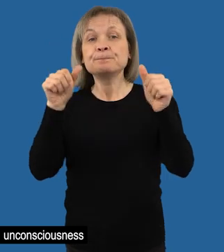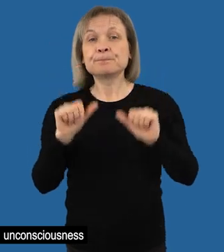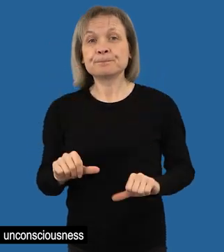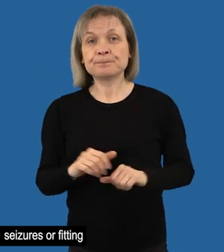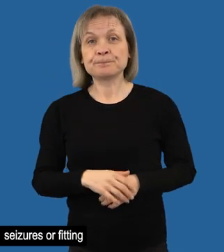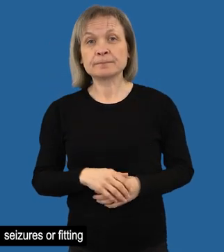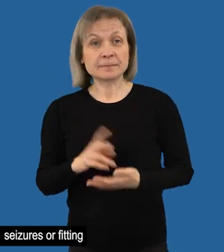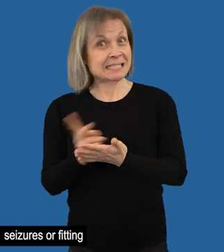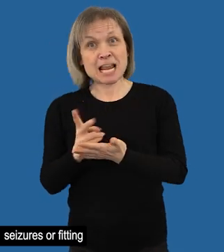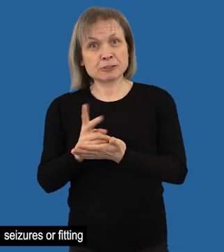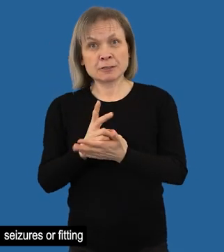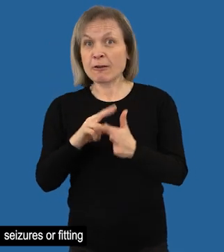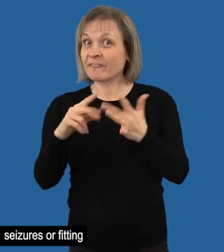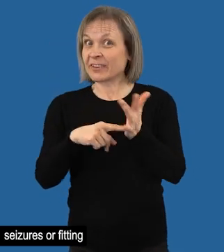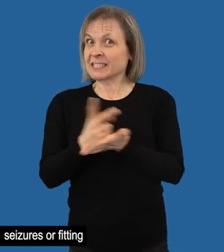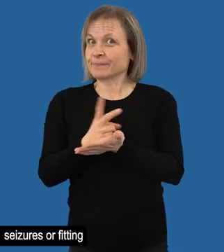Unconsciousness, seizures or fitting.